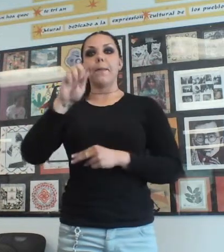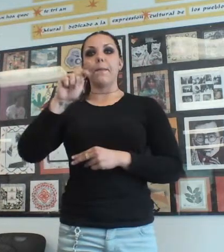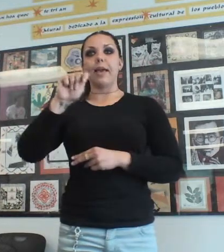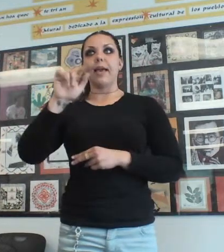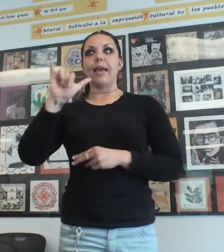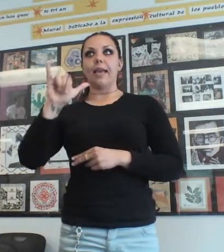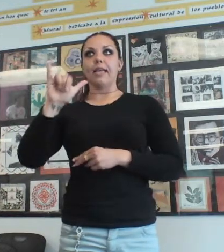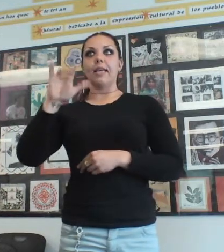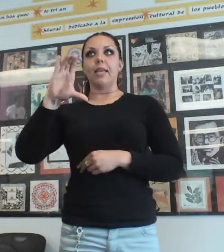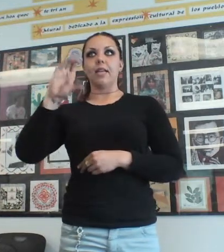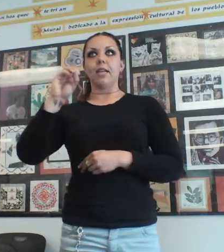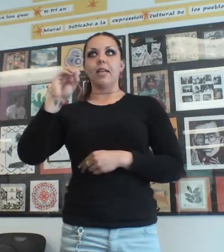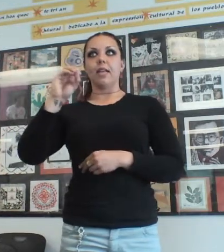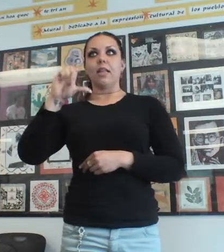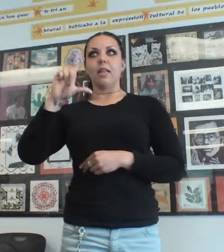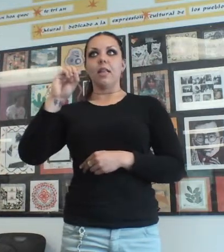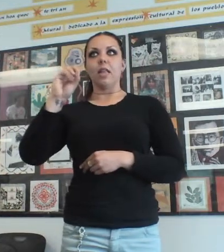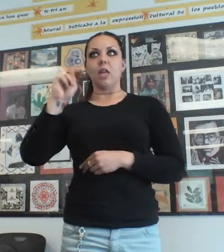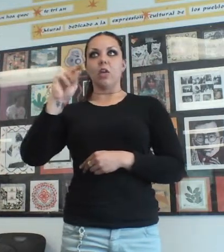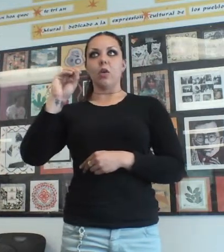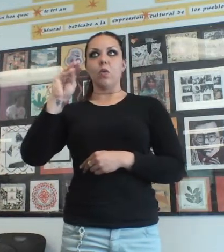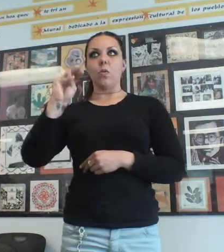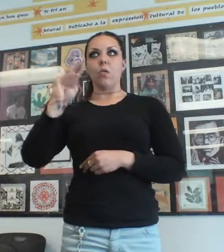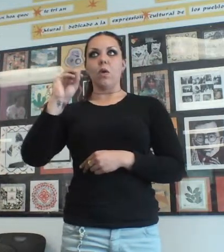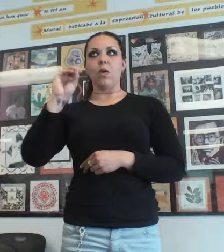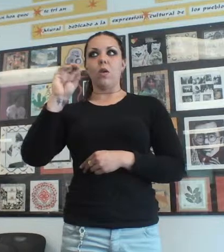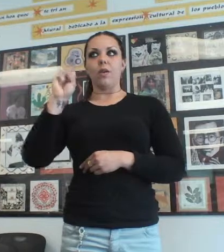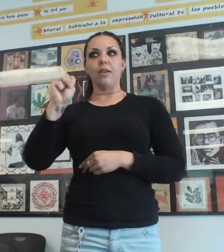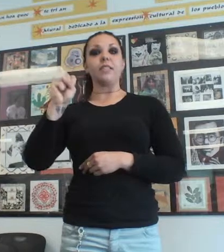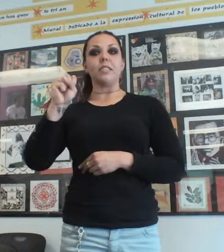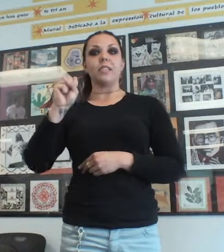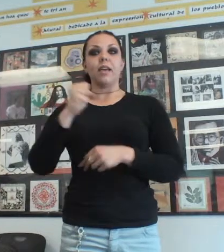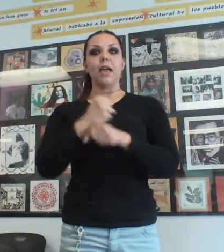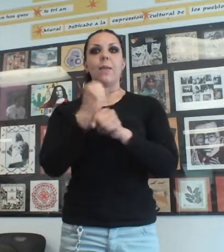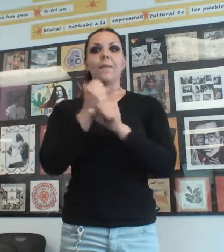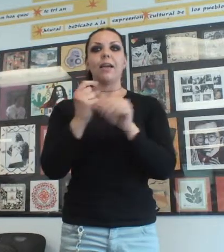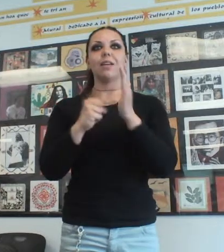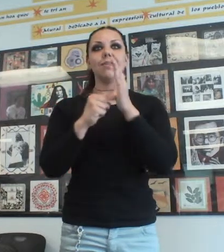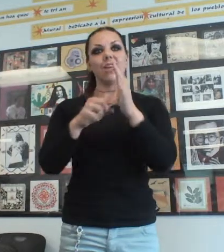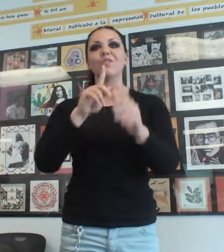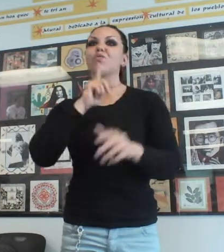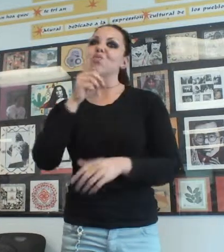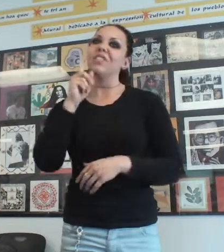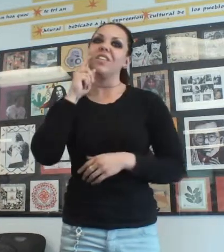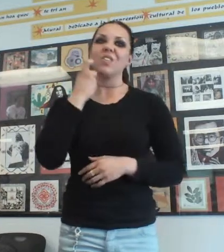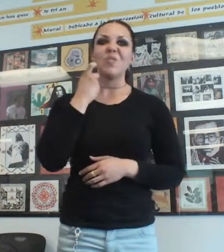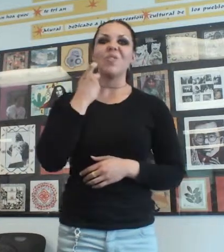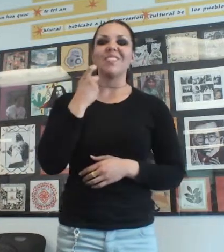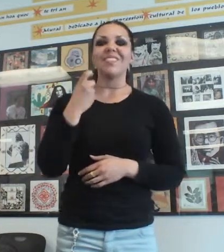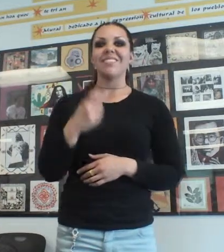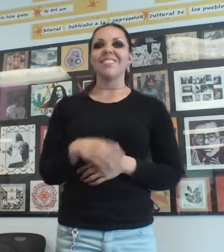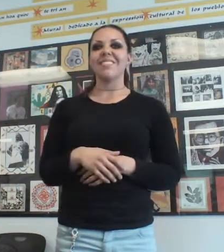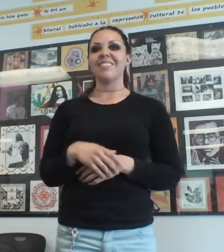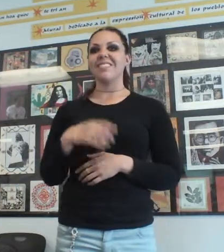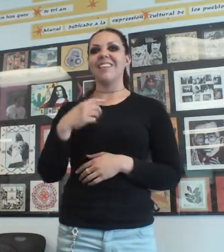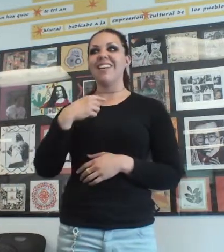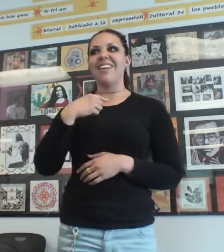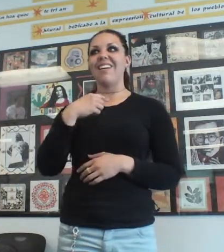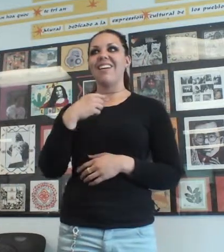really cool, albeit extremely ridiculous model